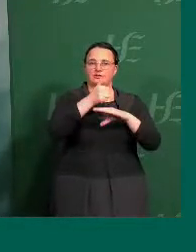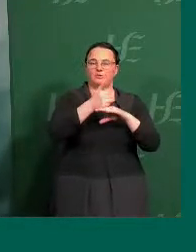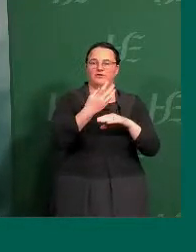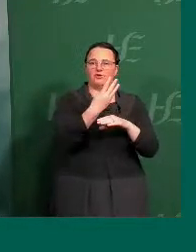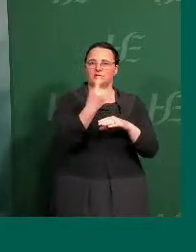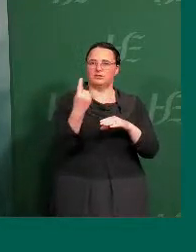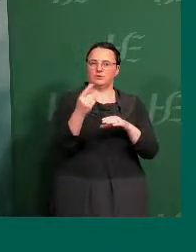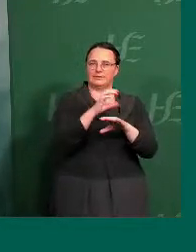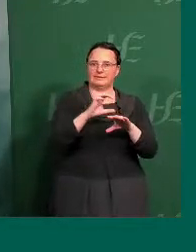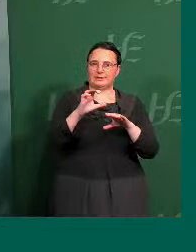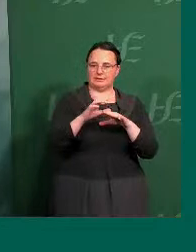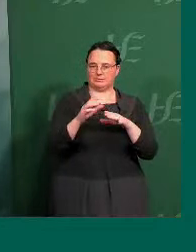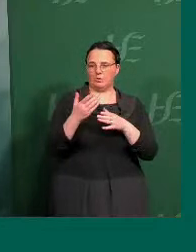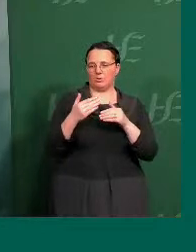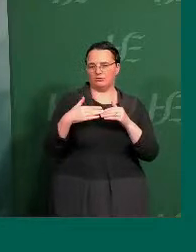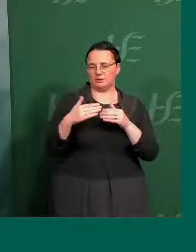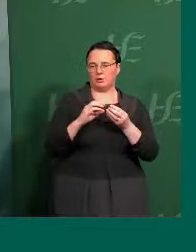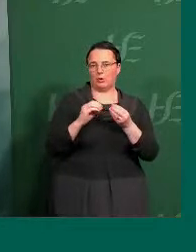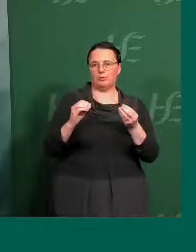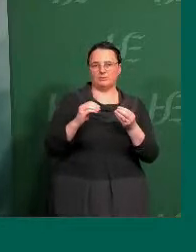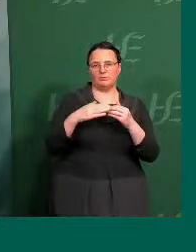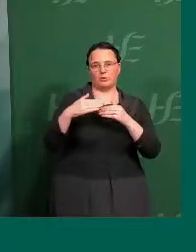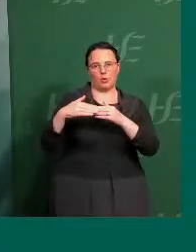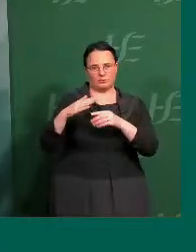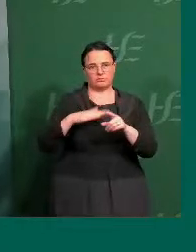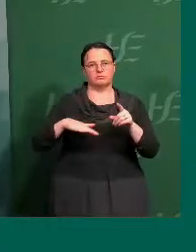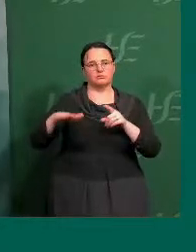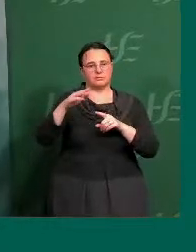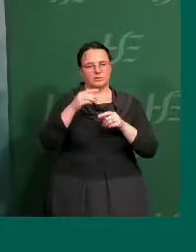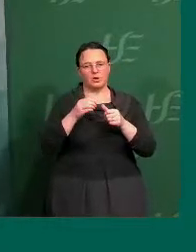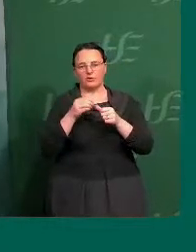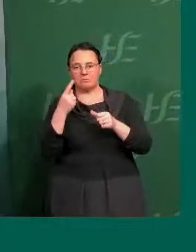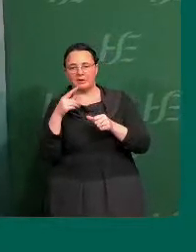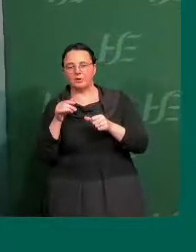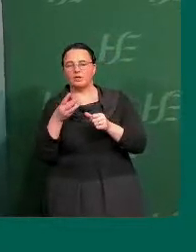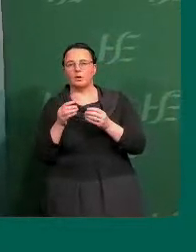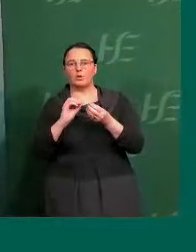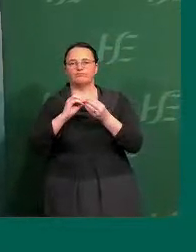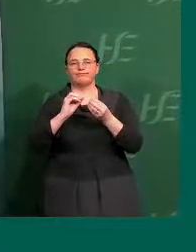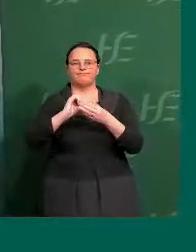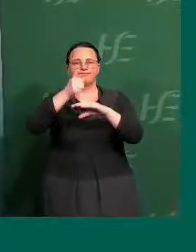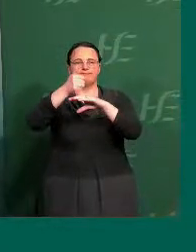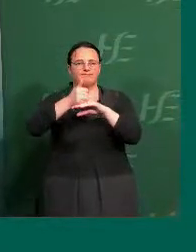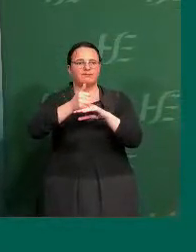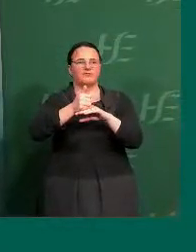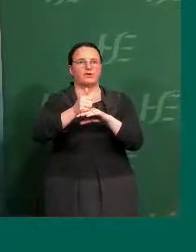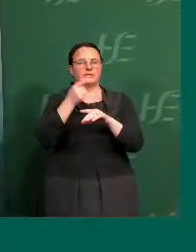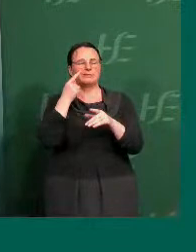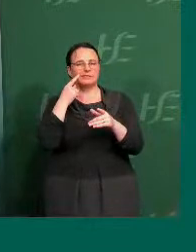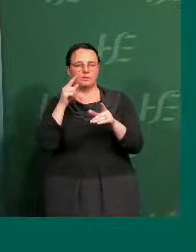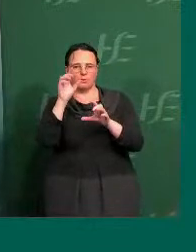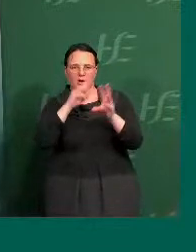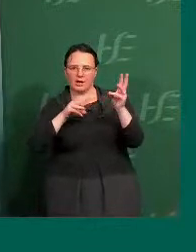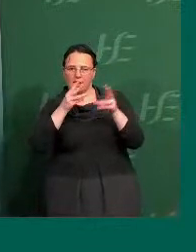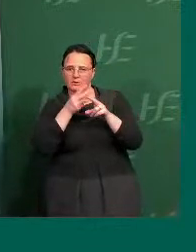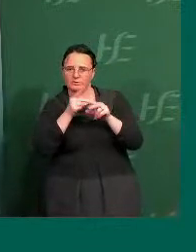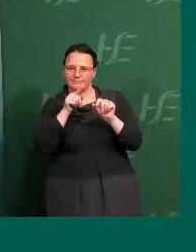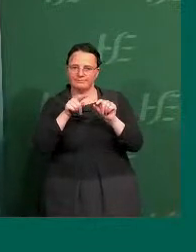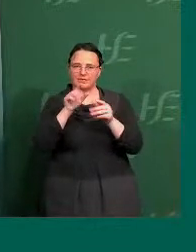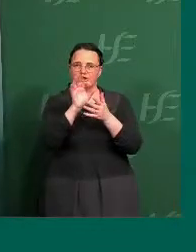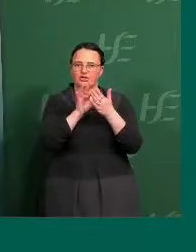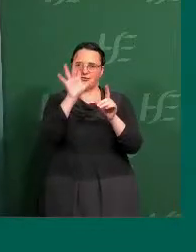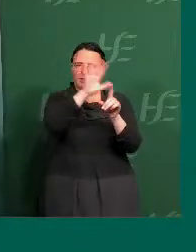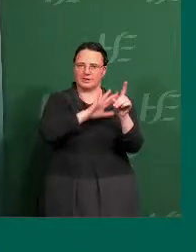of additional centres in the last couple of weeks, and we have a number of others that we're exploring as well geographically to boost the capacity. And then we also